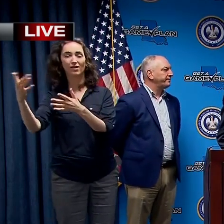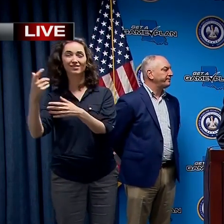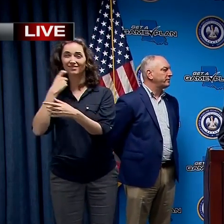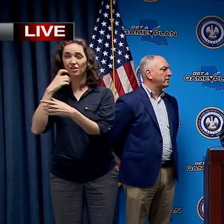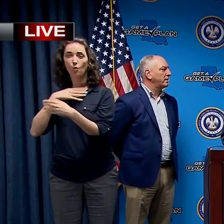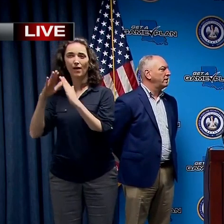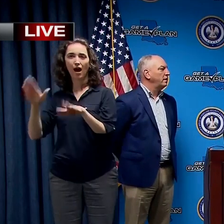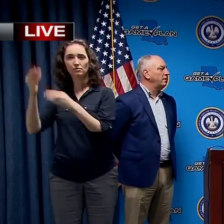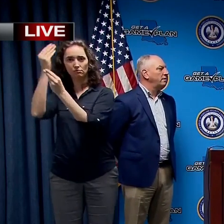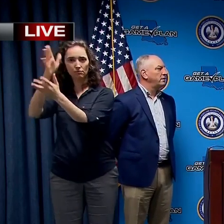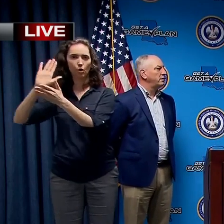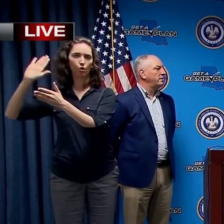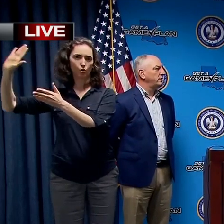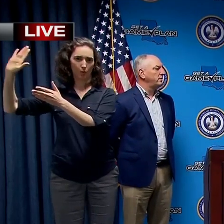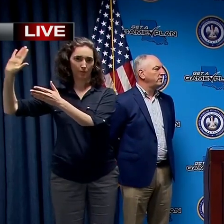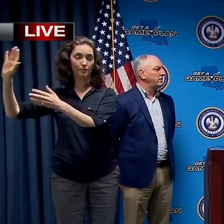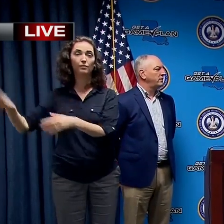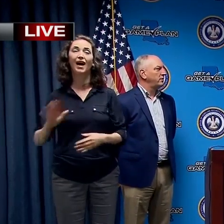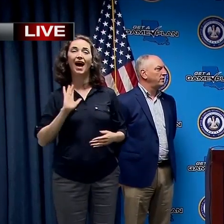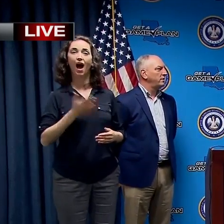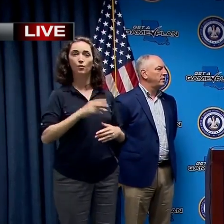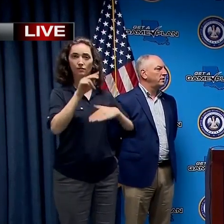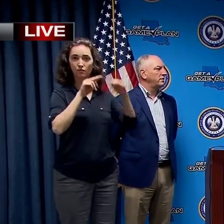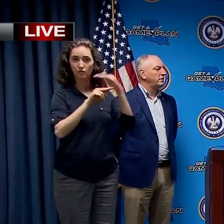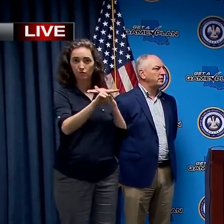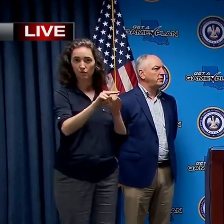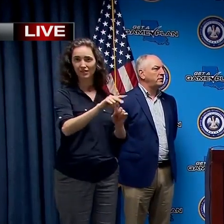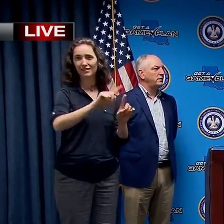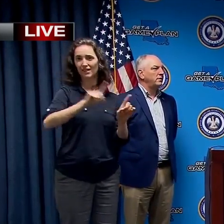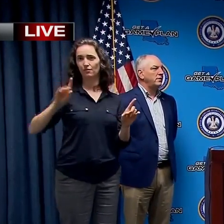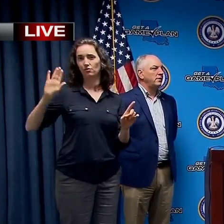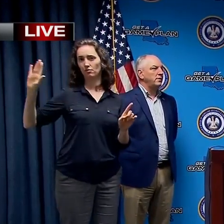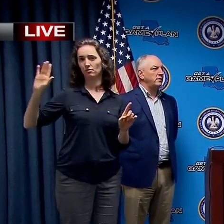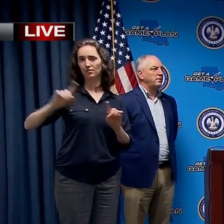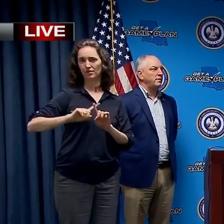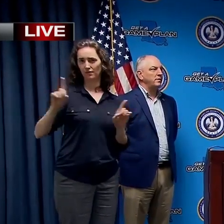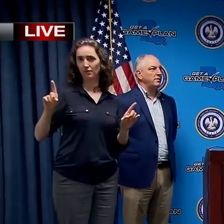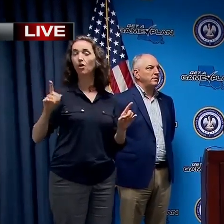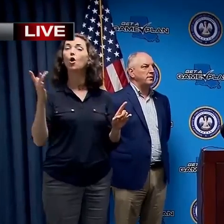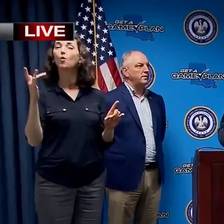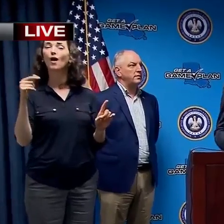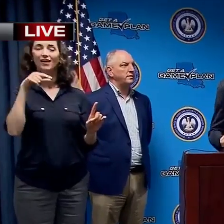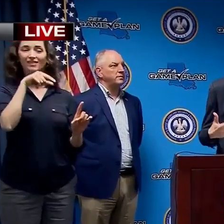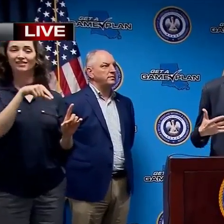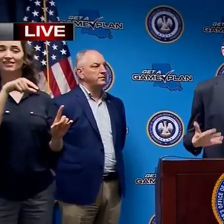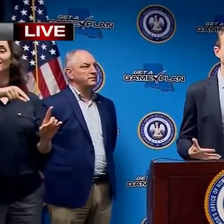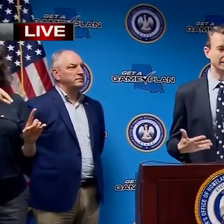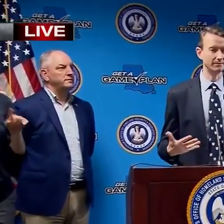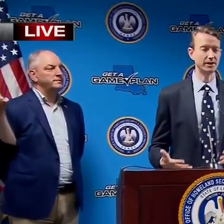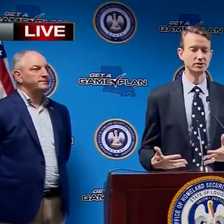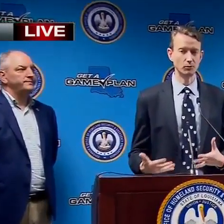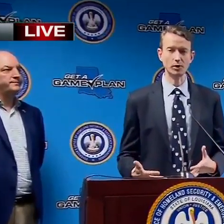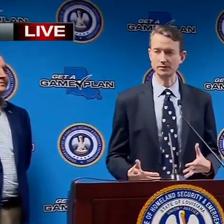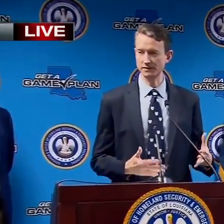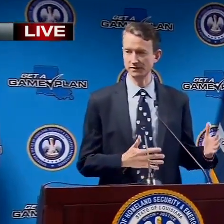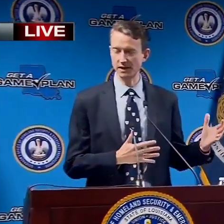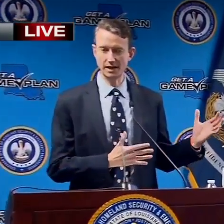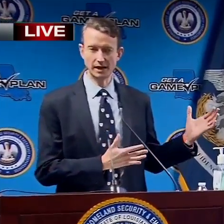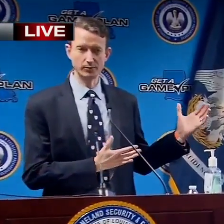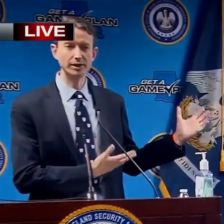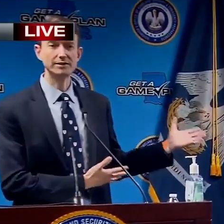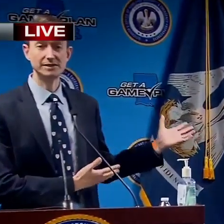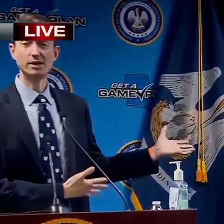model that we're sharing here, this is slightly different from that because this is a model that's based on the actual dynamics of the way the infection works. This